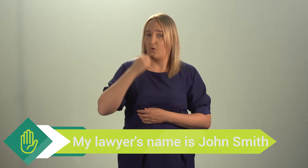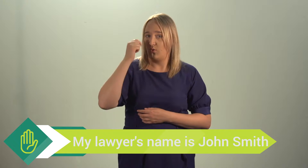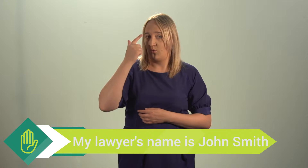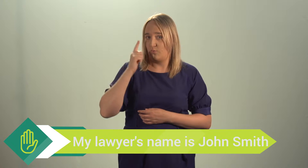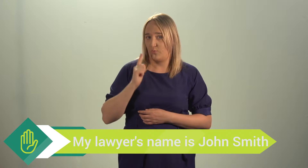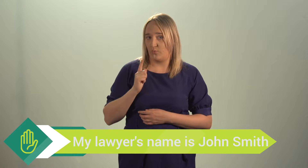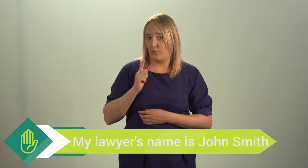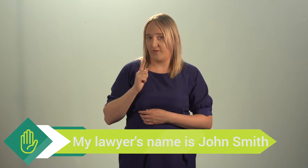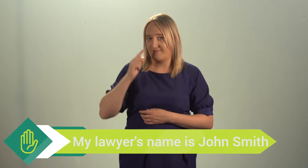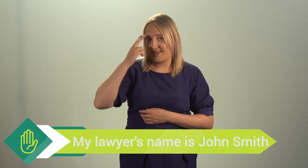My lawyer's name